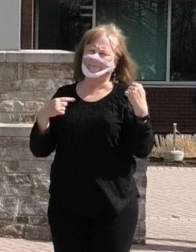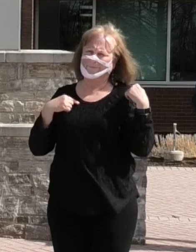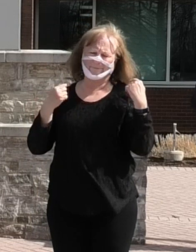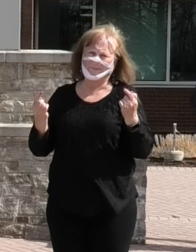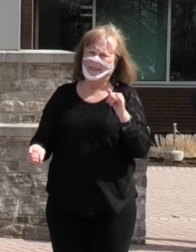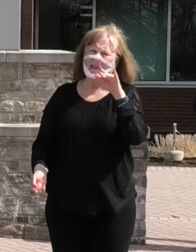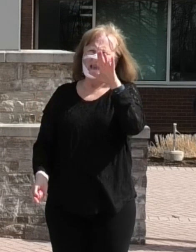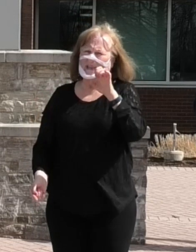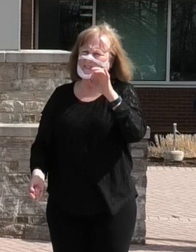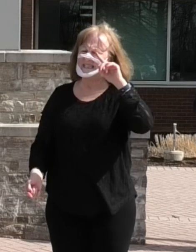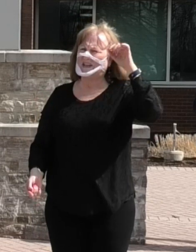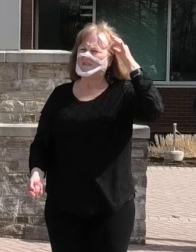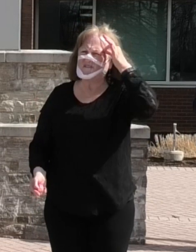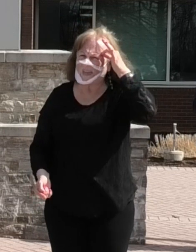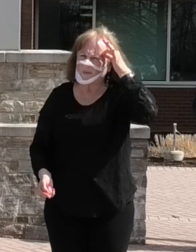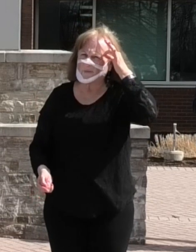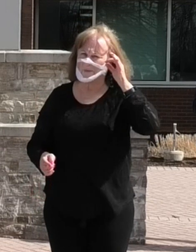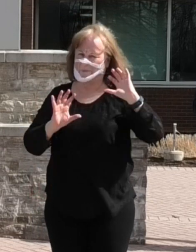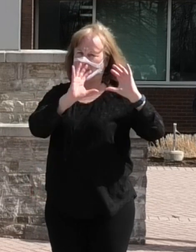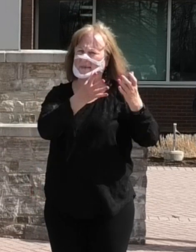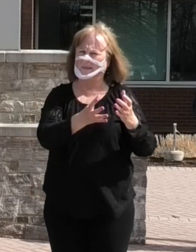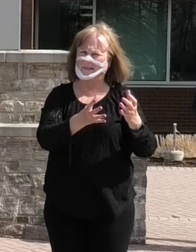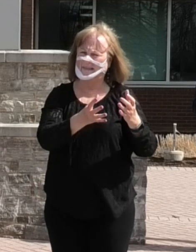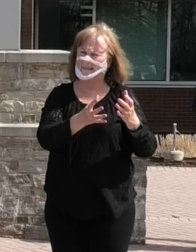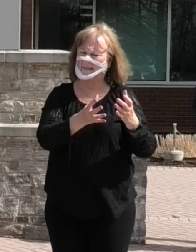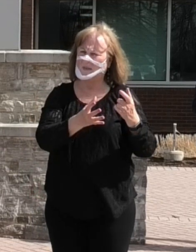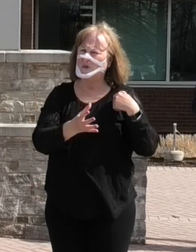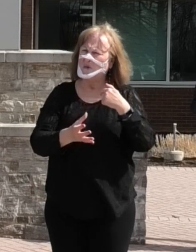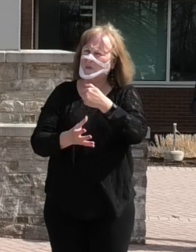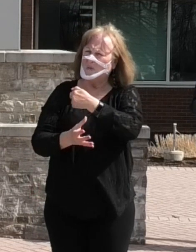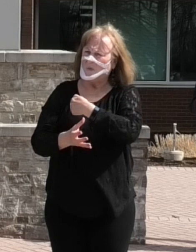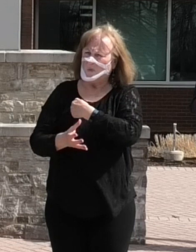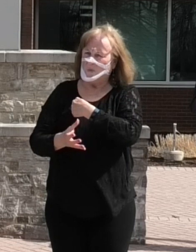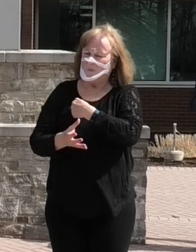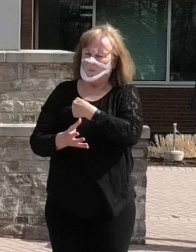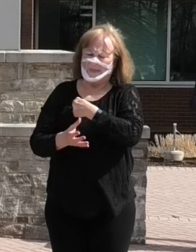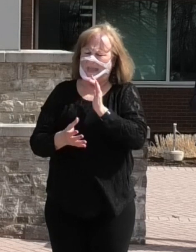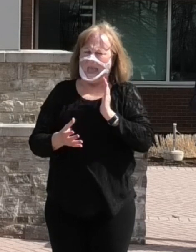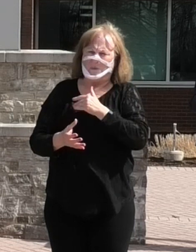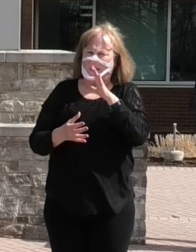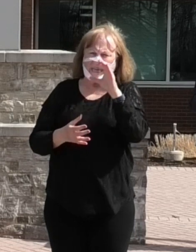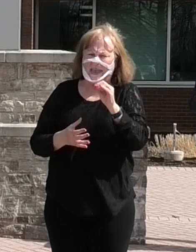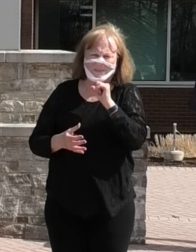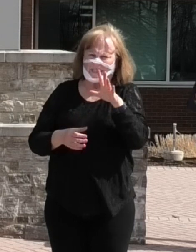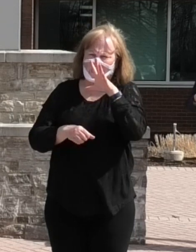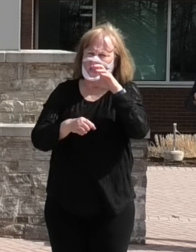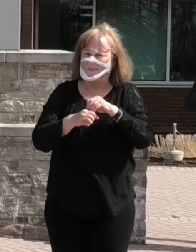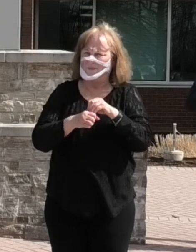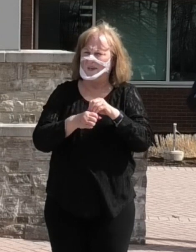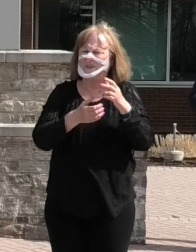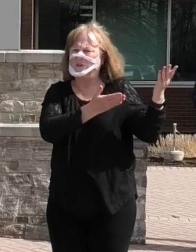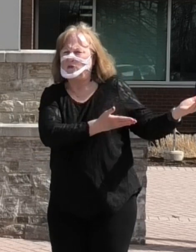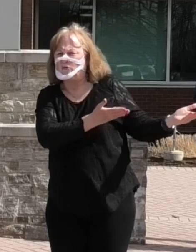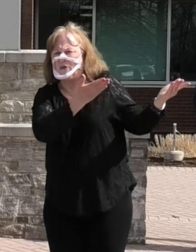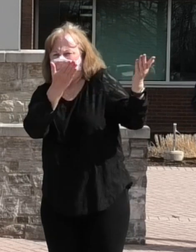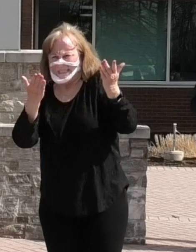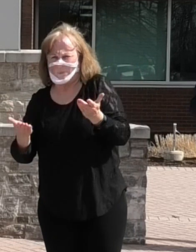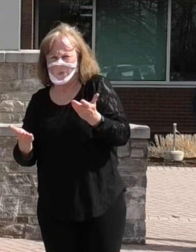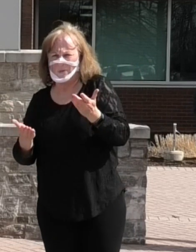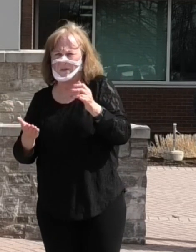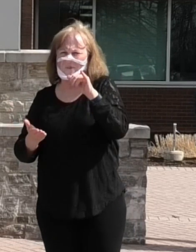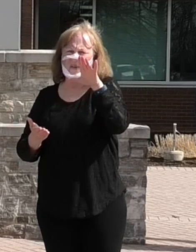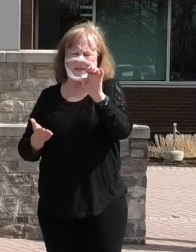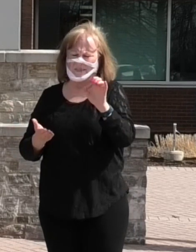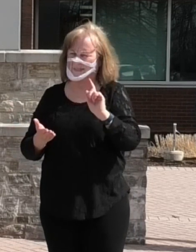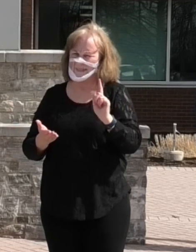case, ICE is a federal entity. And we have not, as a county, been involved in the transport of